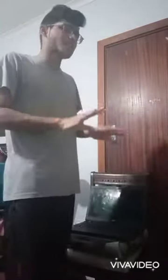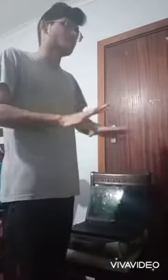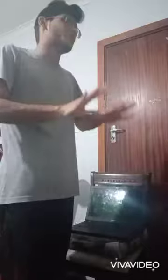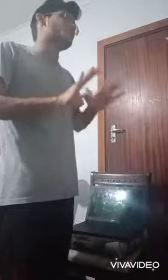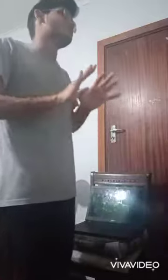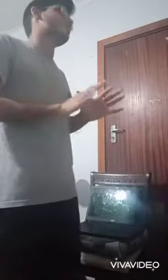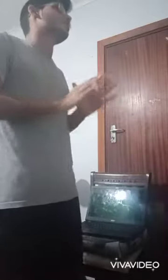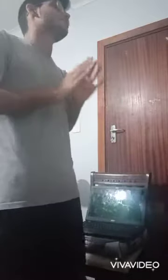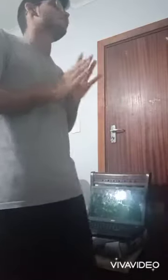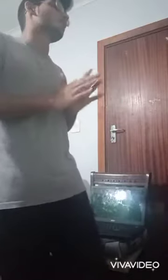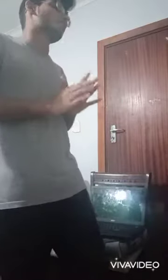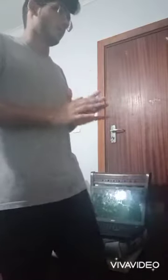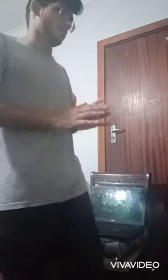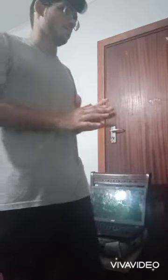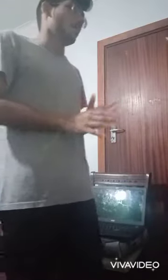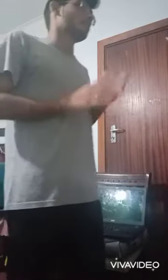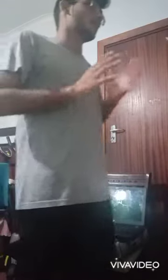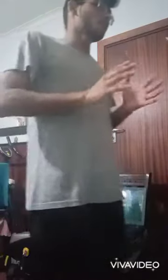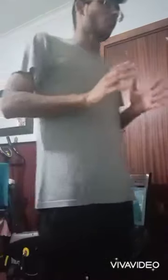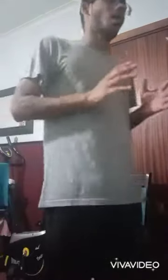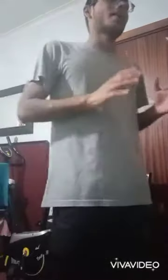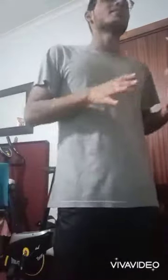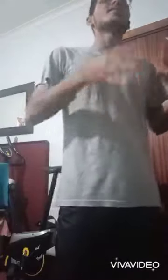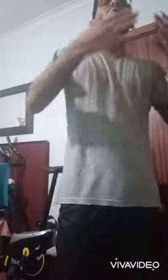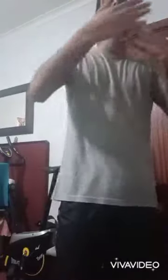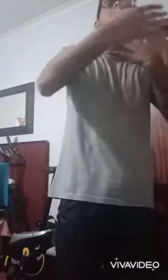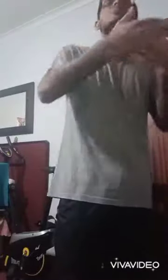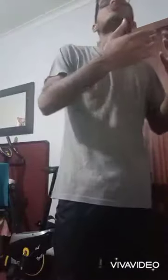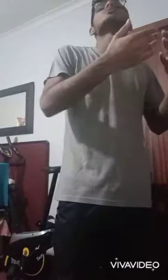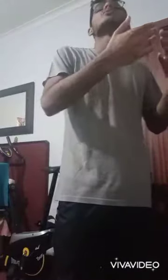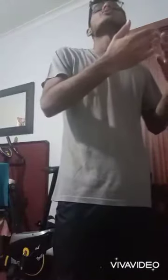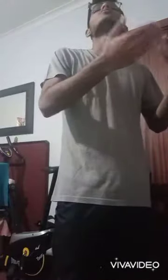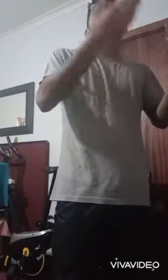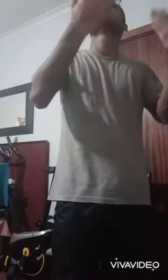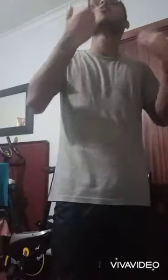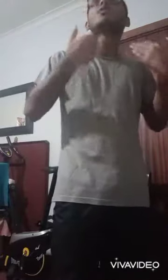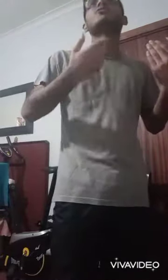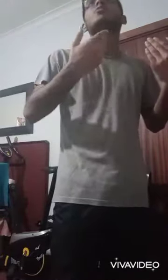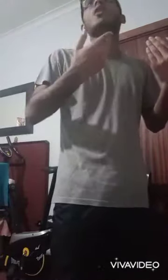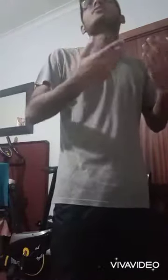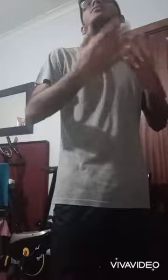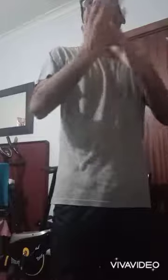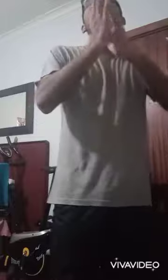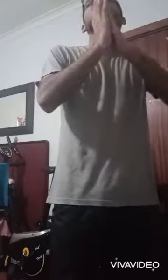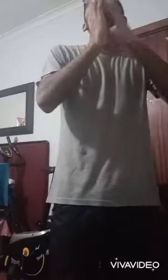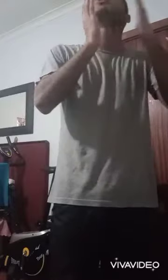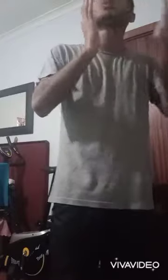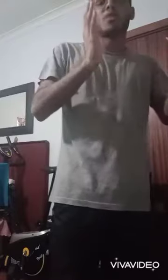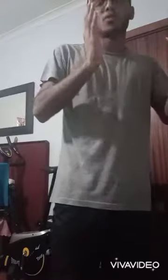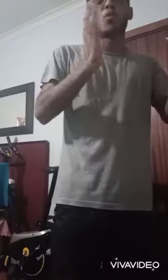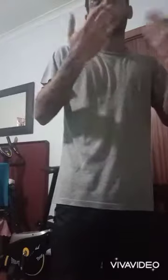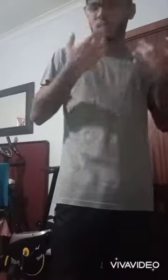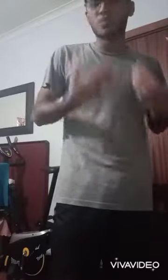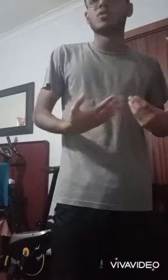is being contaminated in many ways. That is why there's many processes before we drink water that purify the water that we